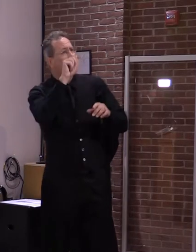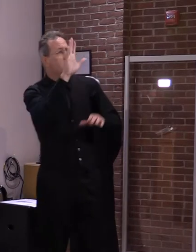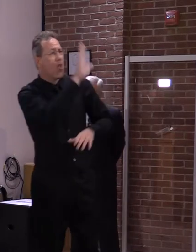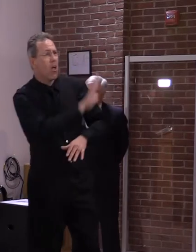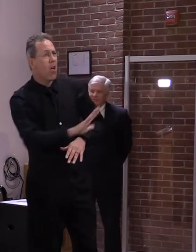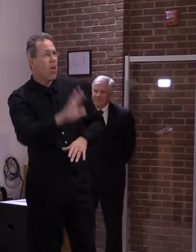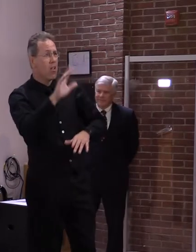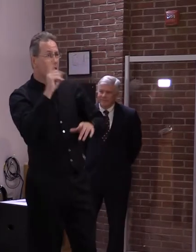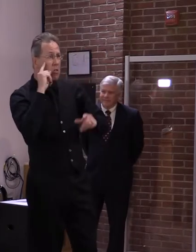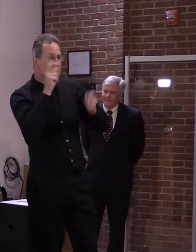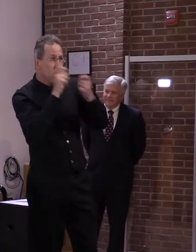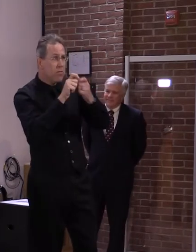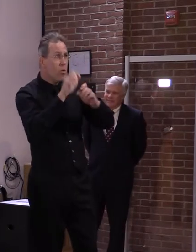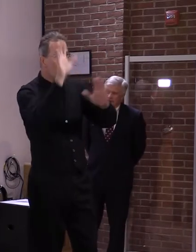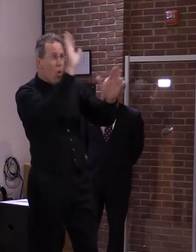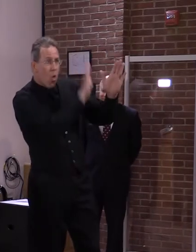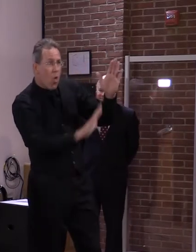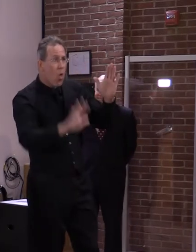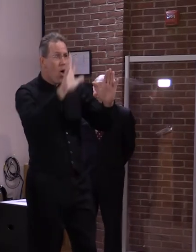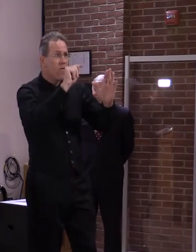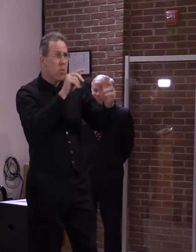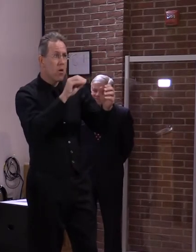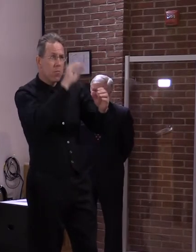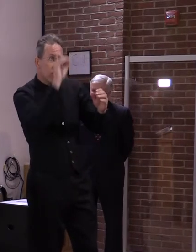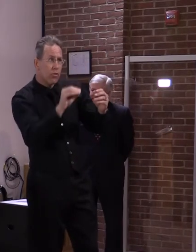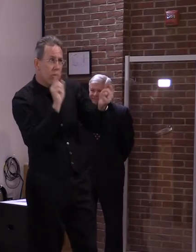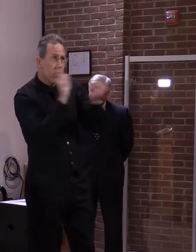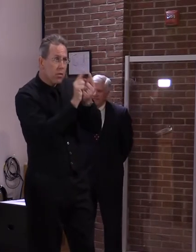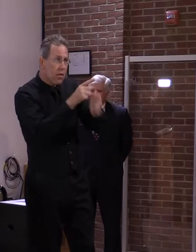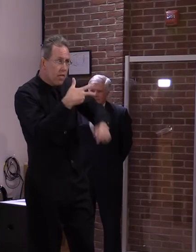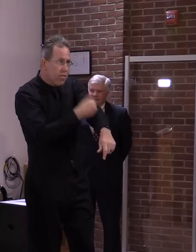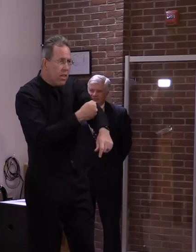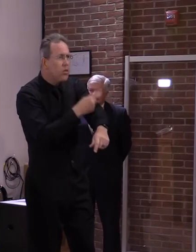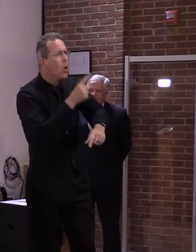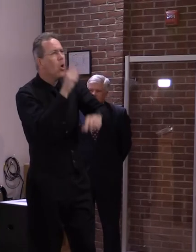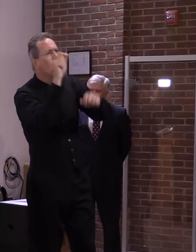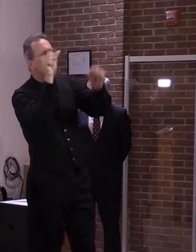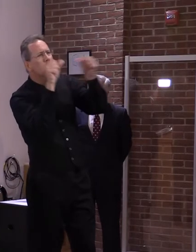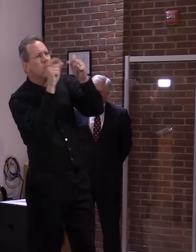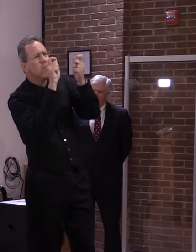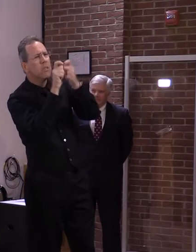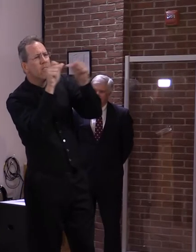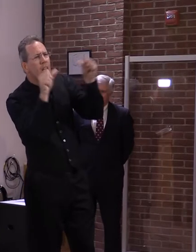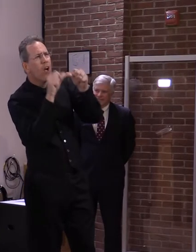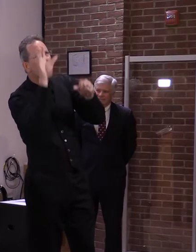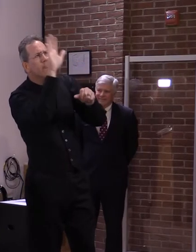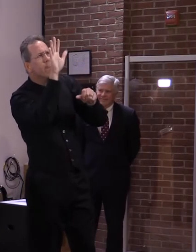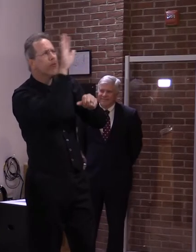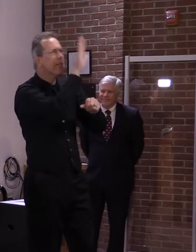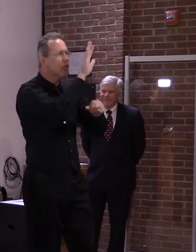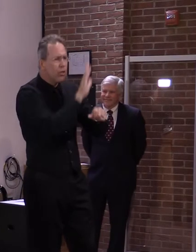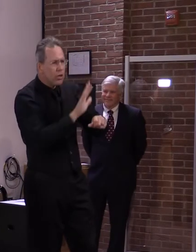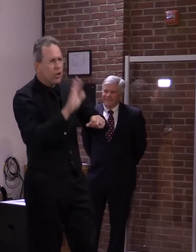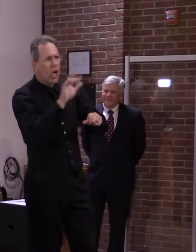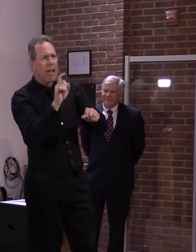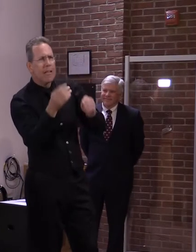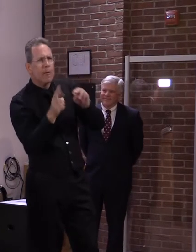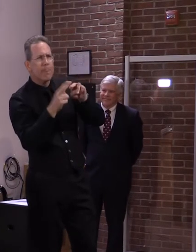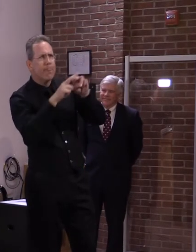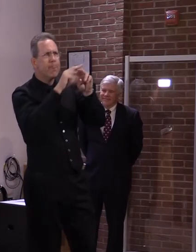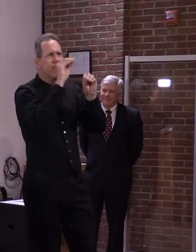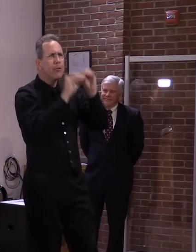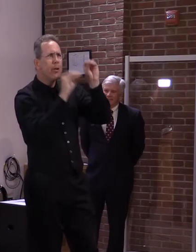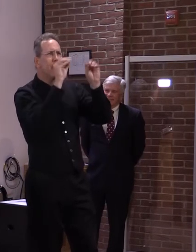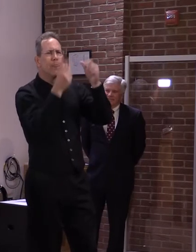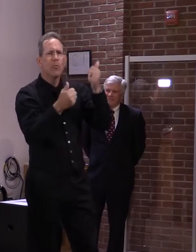to lag behind other areas in the state in the percentage of people vaccinated. So is this an all or